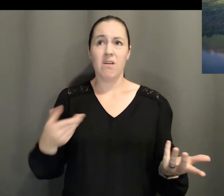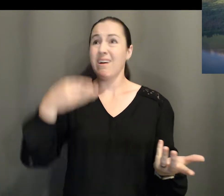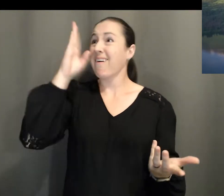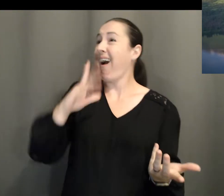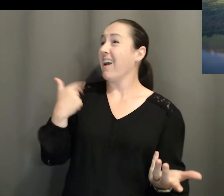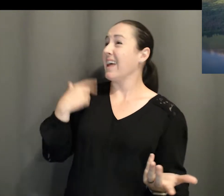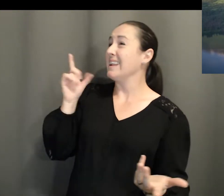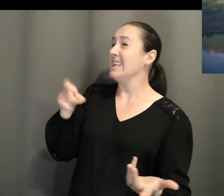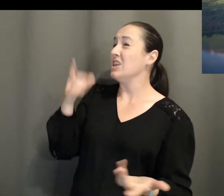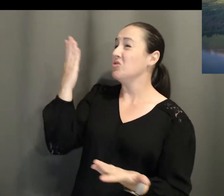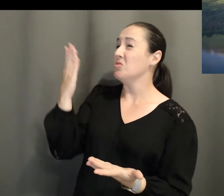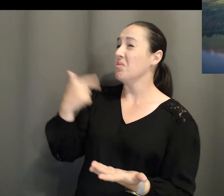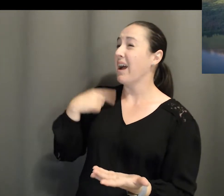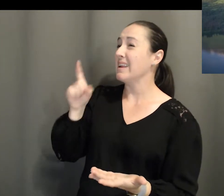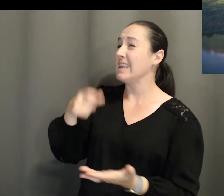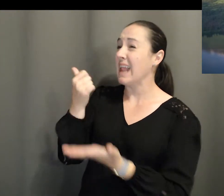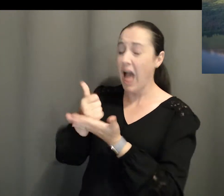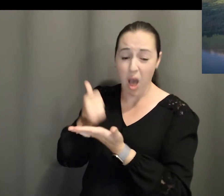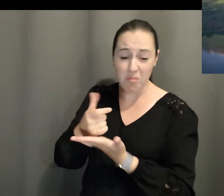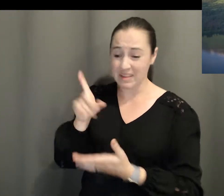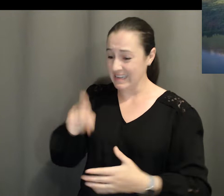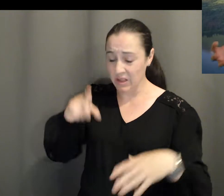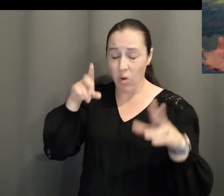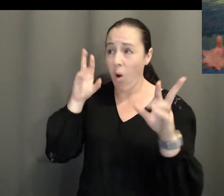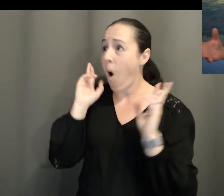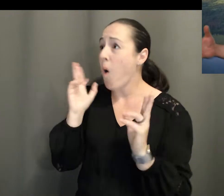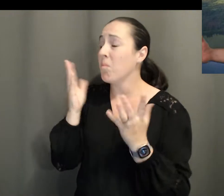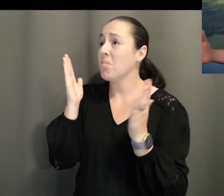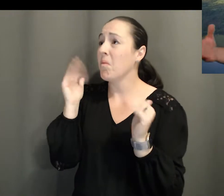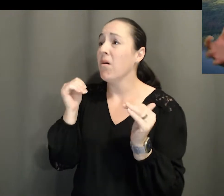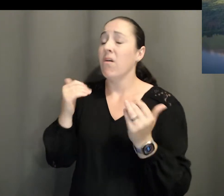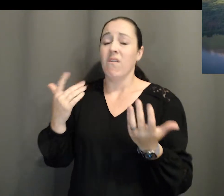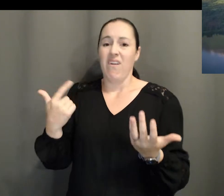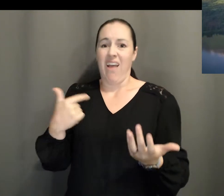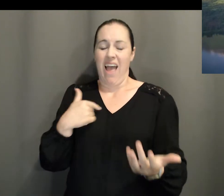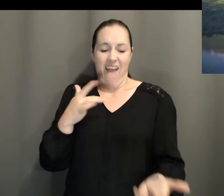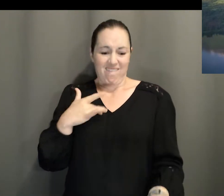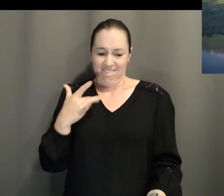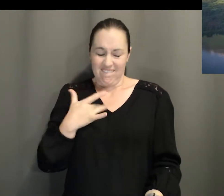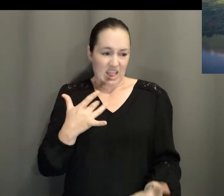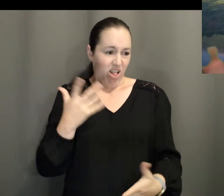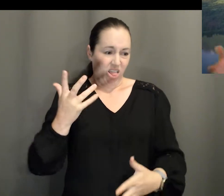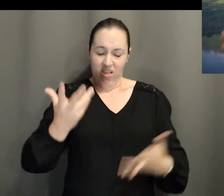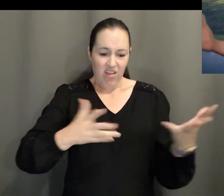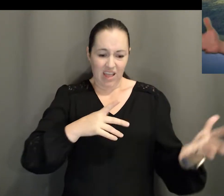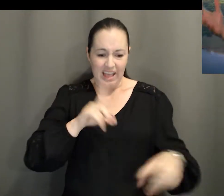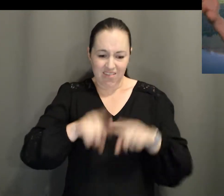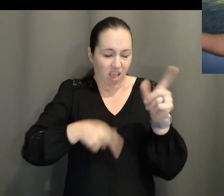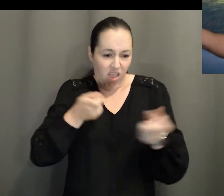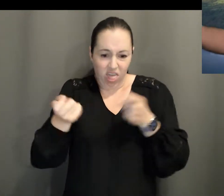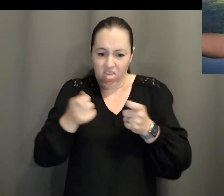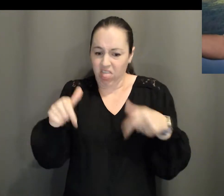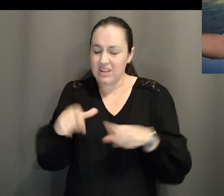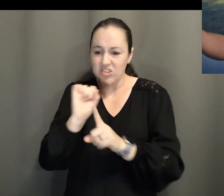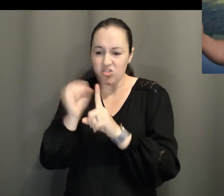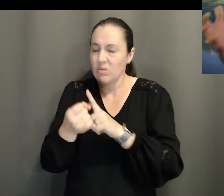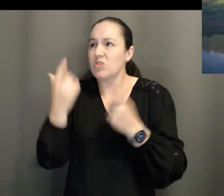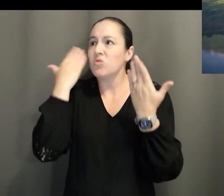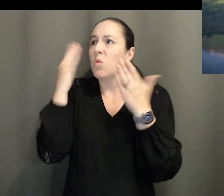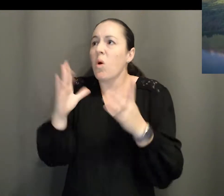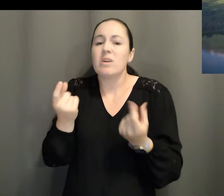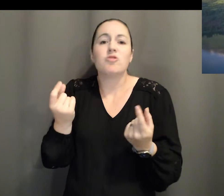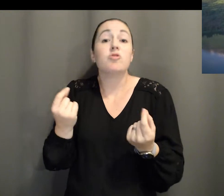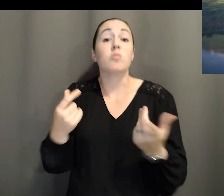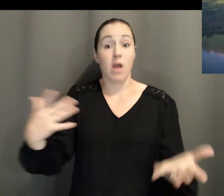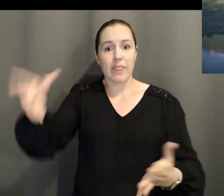What do you do? At that moment, God, I need you. I need help. I need hope. I'm out of my league. I don't